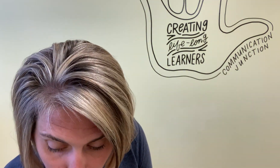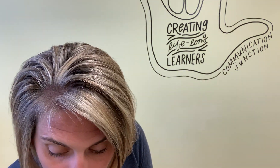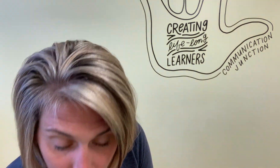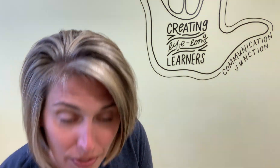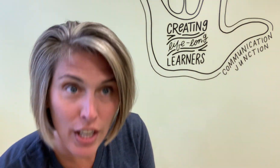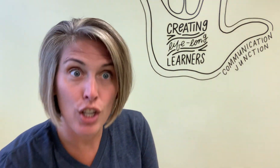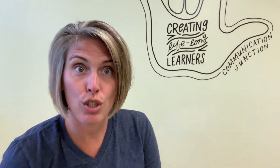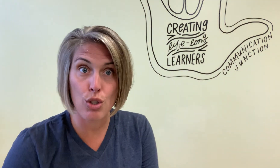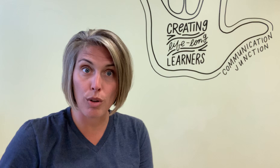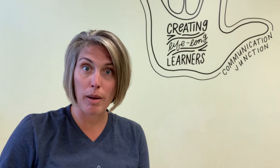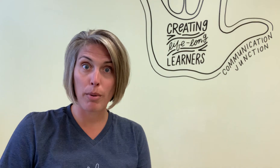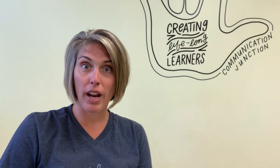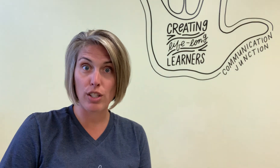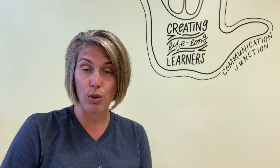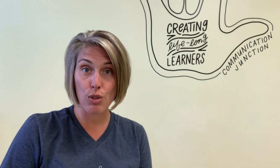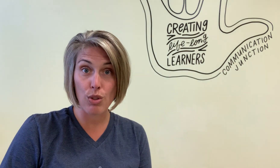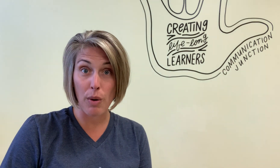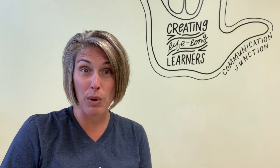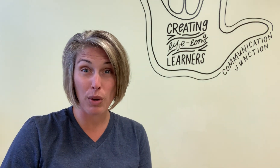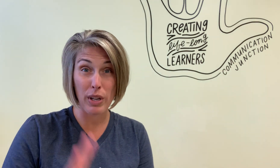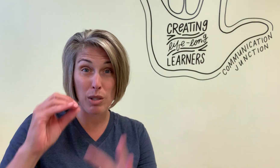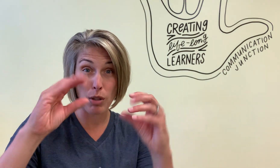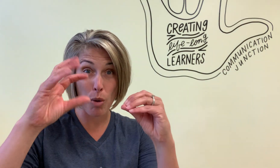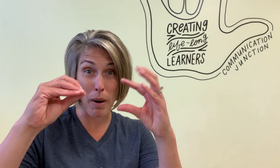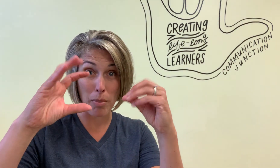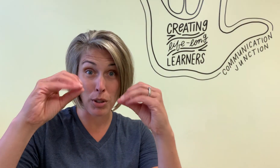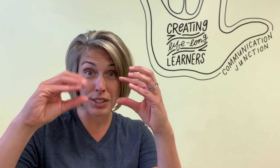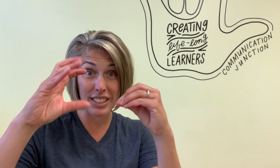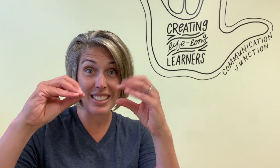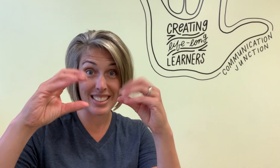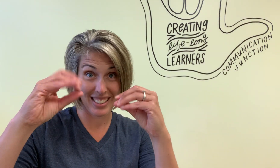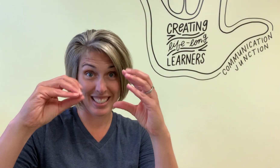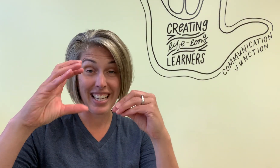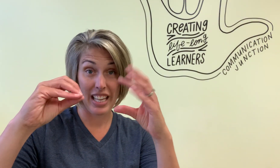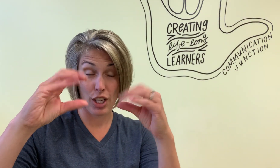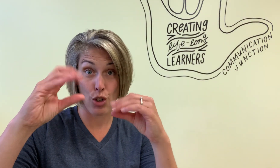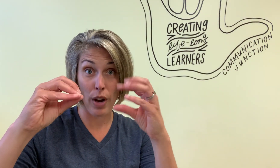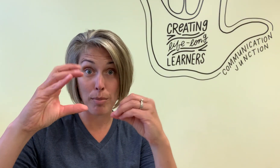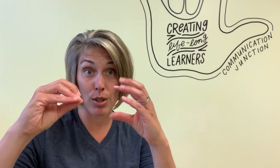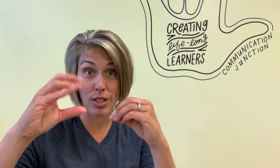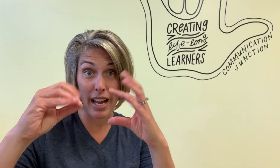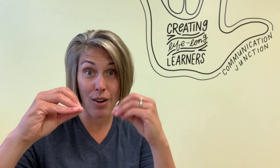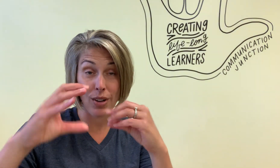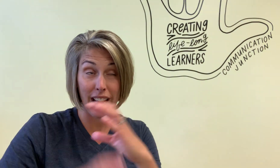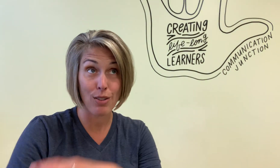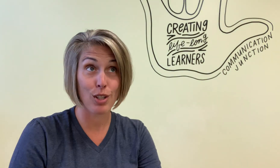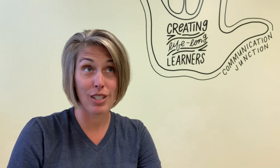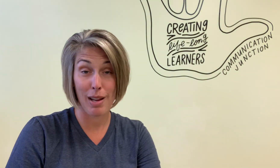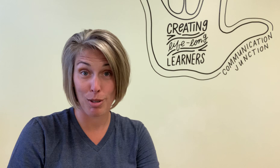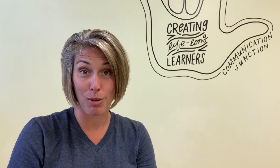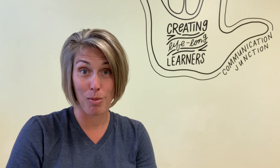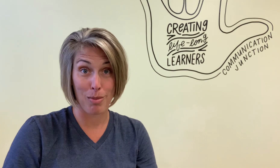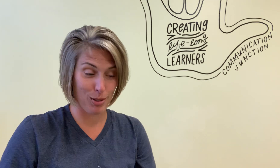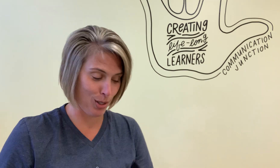everybody. So do you remember I told you that we were going to blow bubbles? Can you grab those now? Now's our time to blow bubbles.